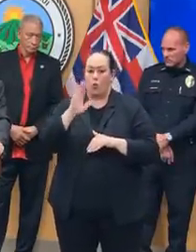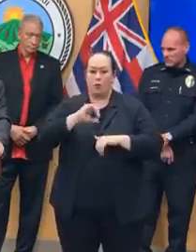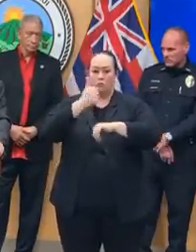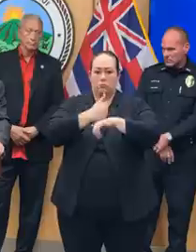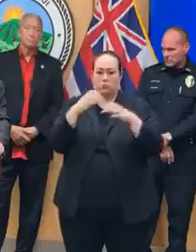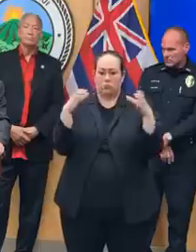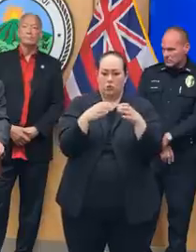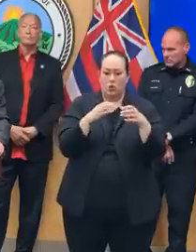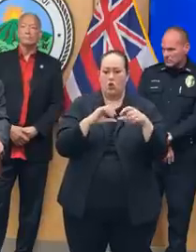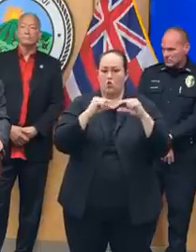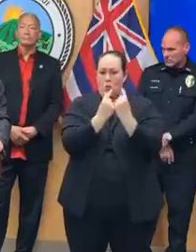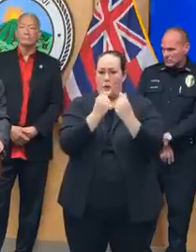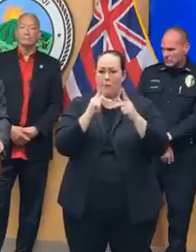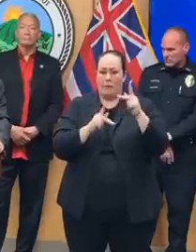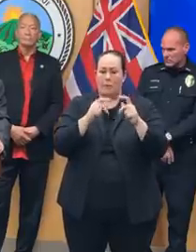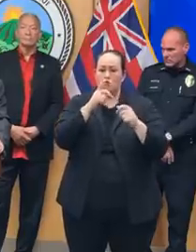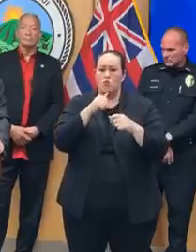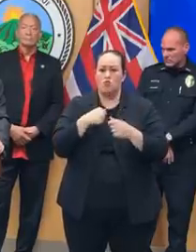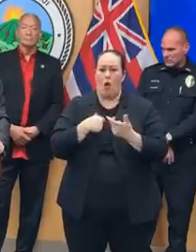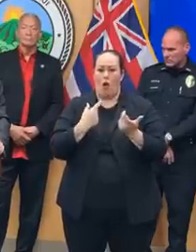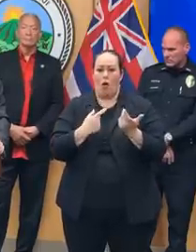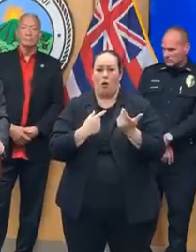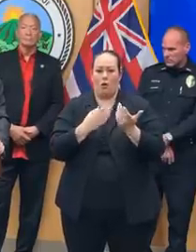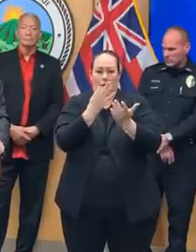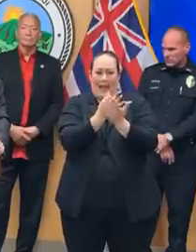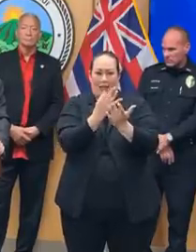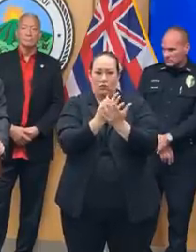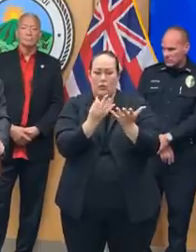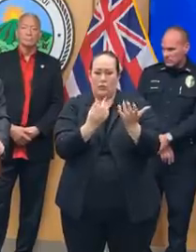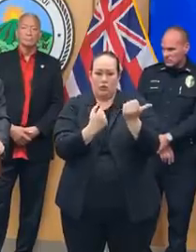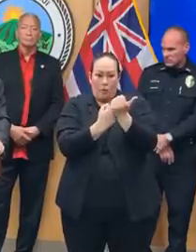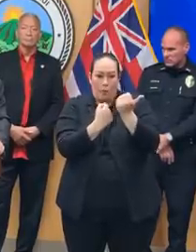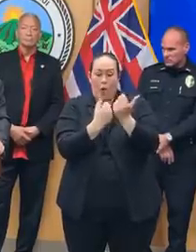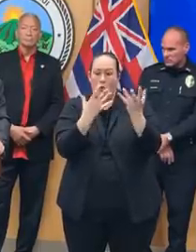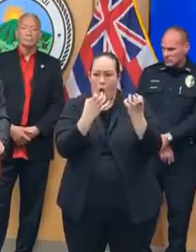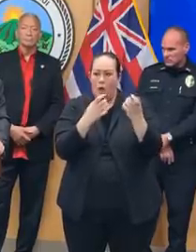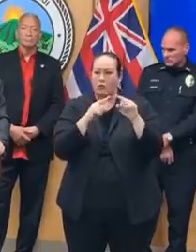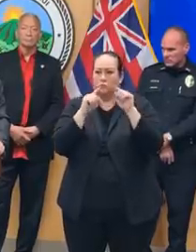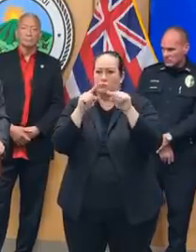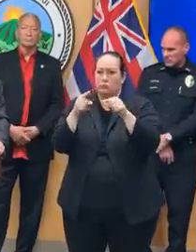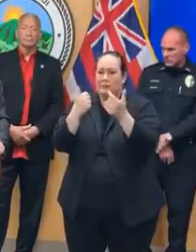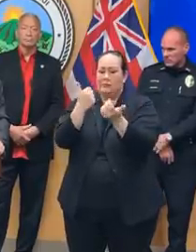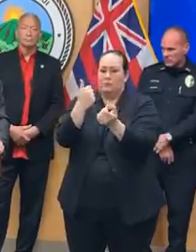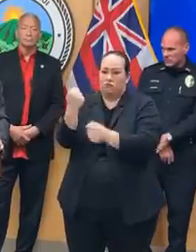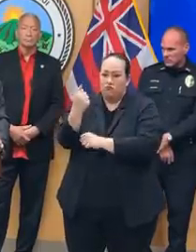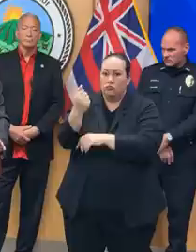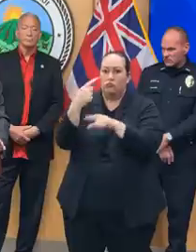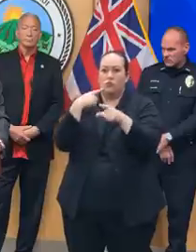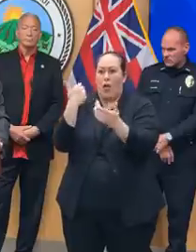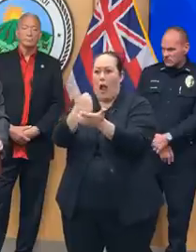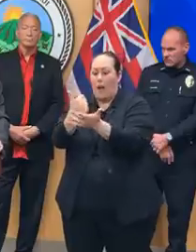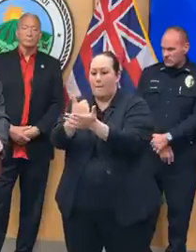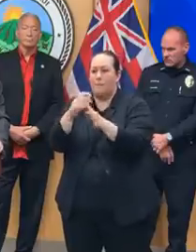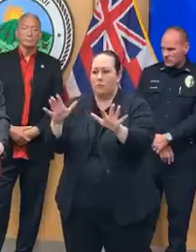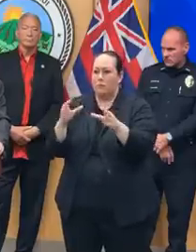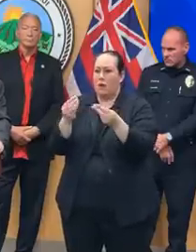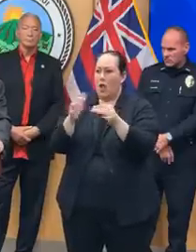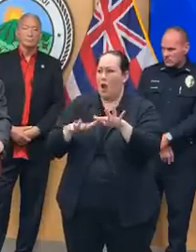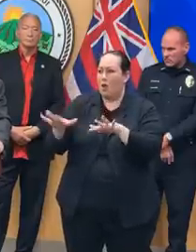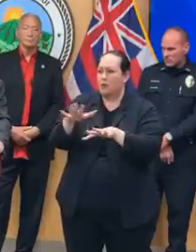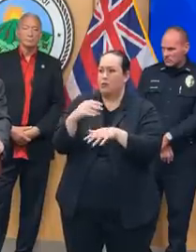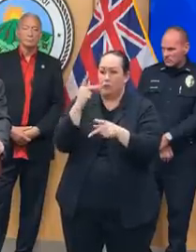in financially supporting all of our recovery mission, not to buy land up and to hold it, but simply to secure where we are